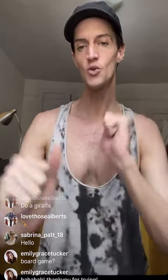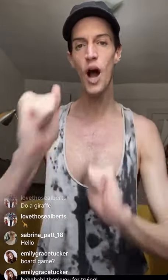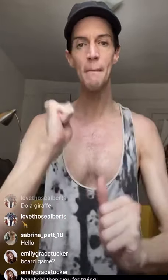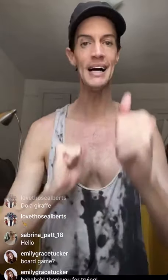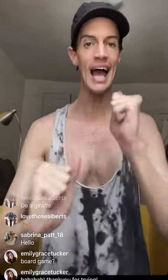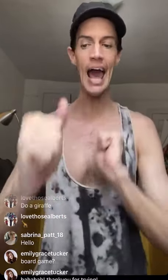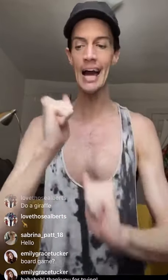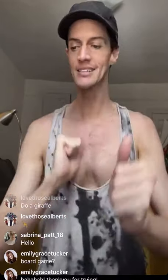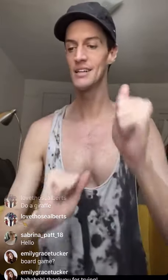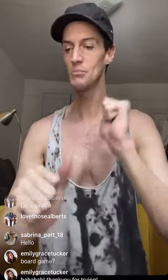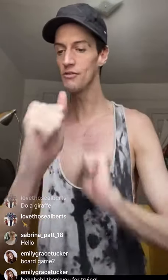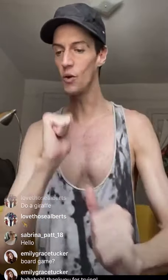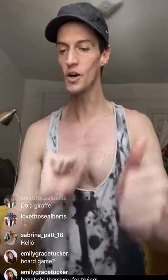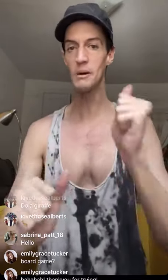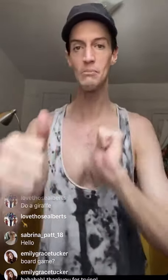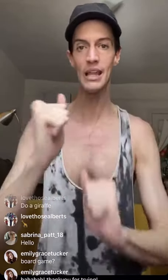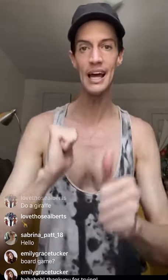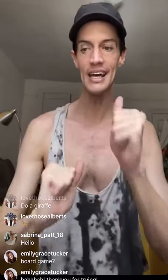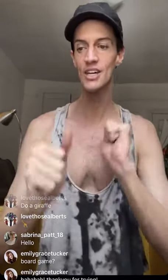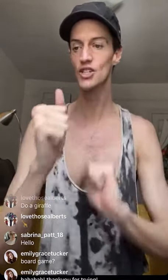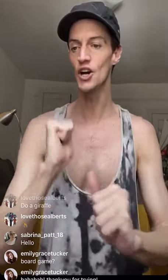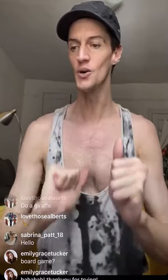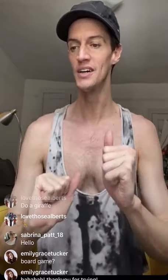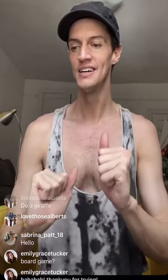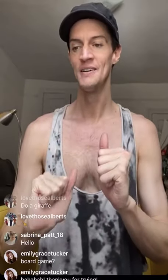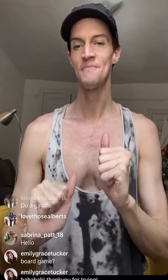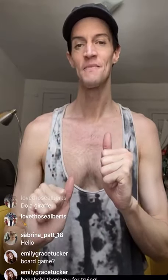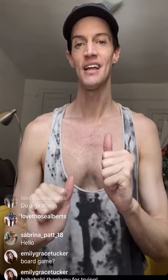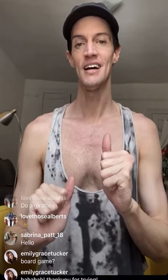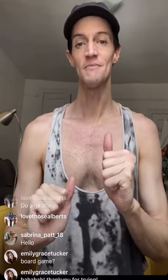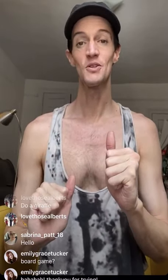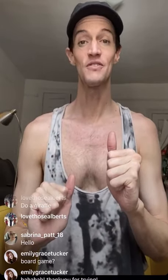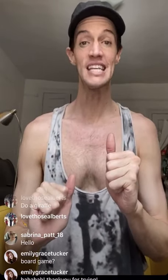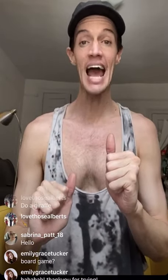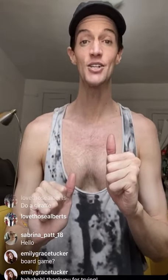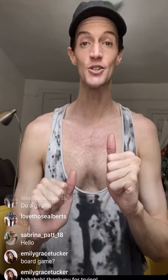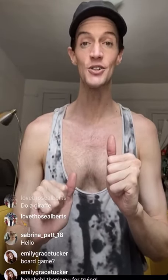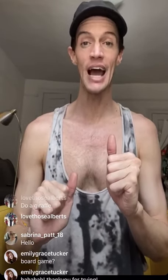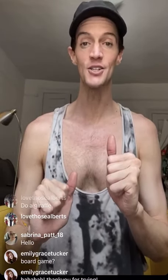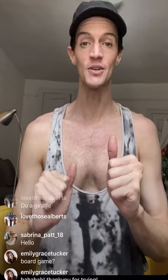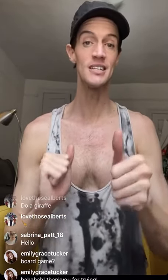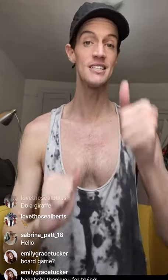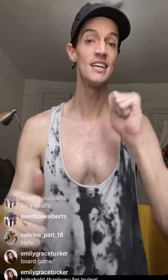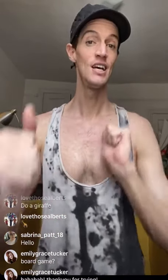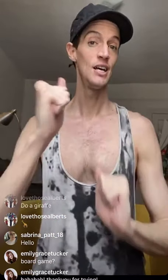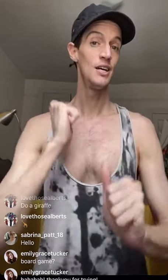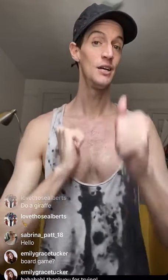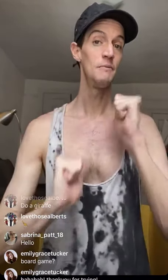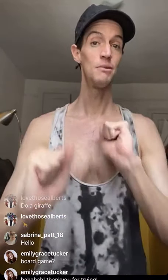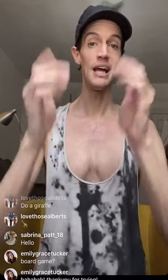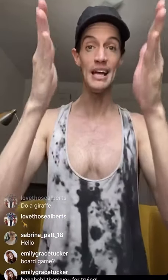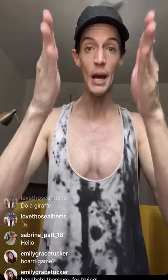drama, act, perform, play, show. So if it's an actor, actress, play,